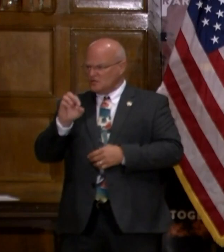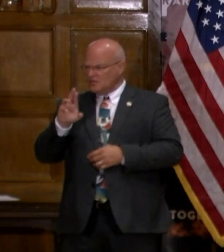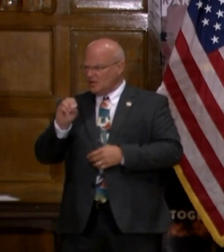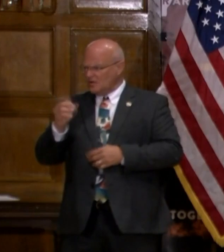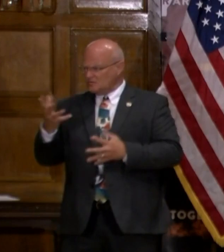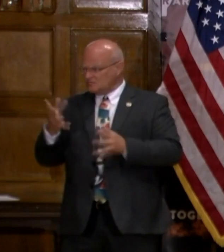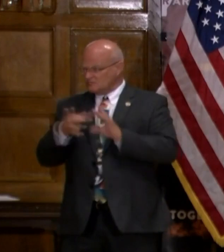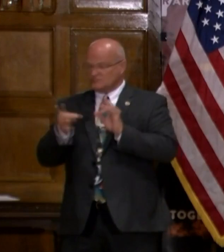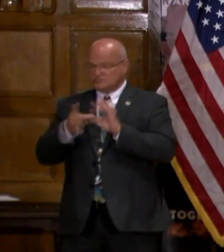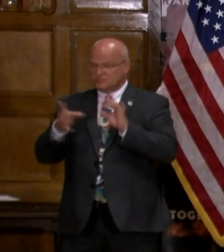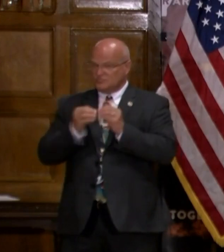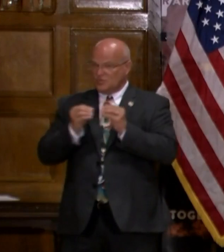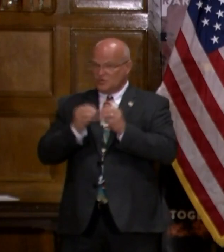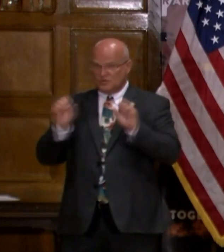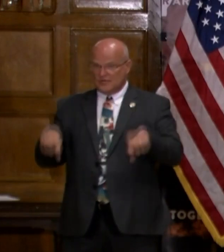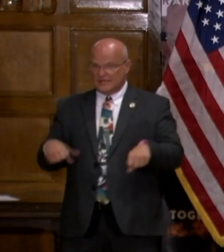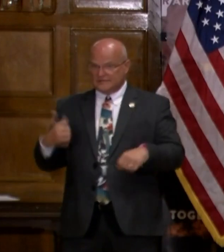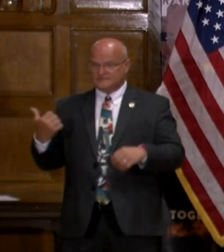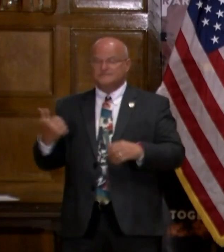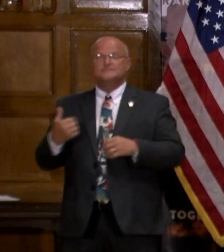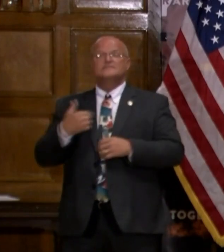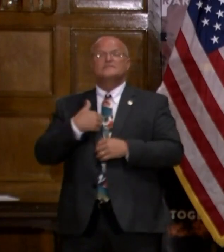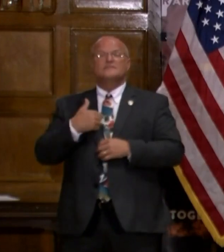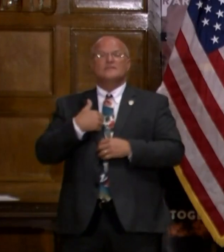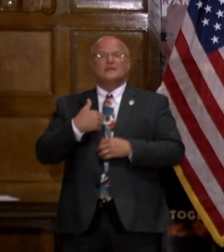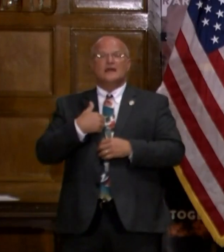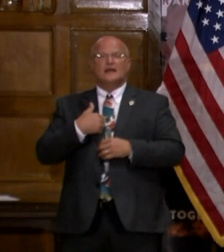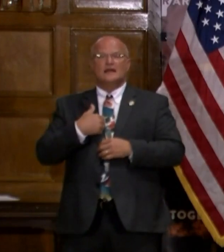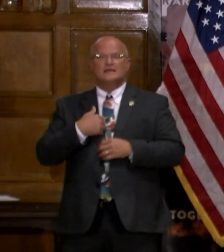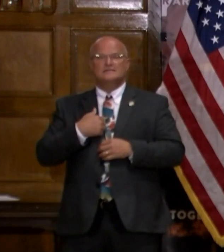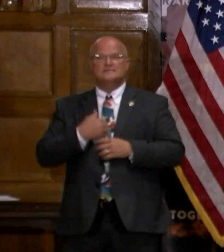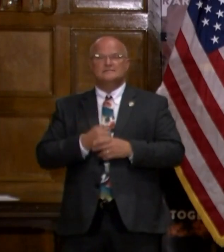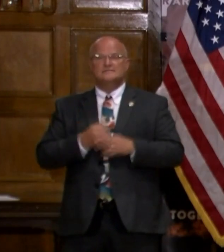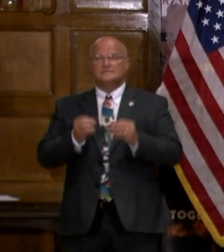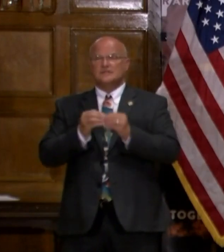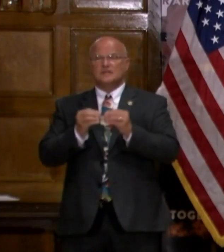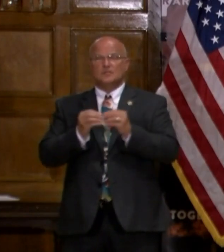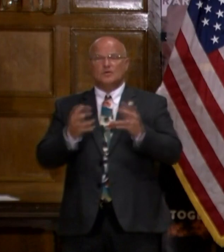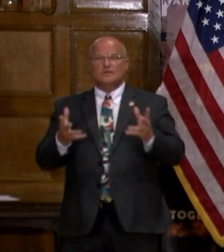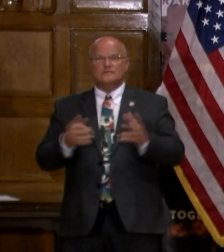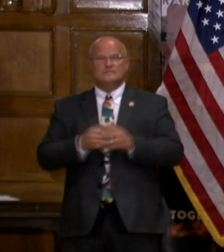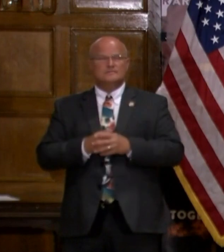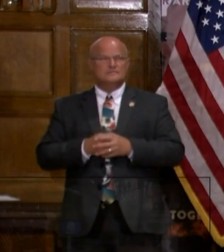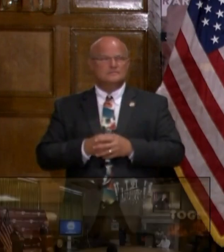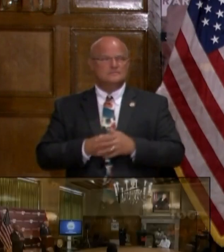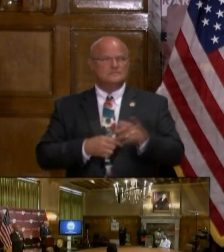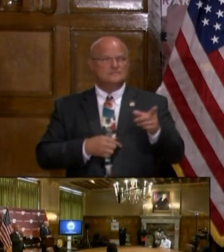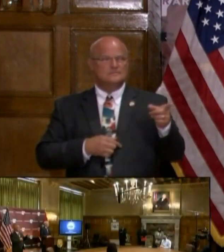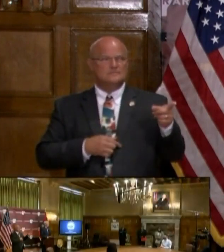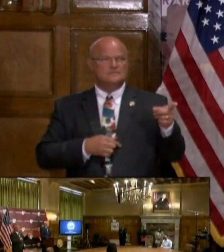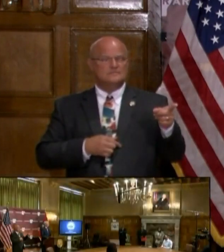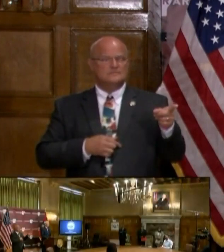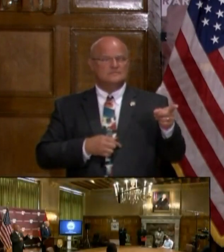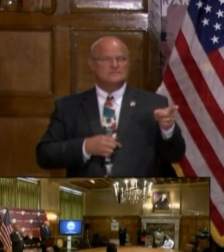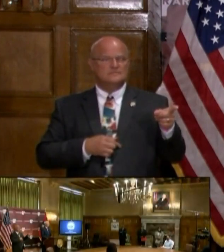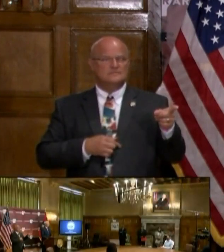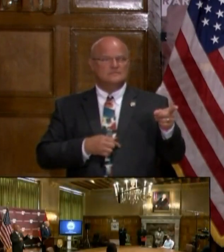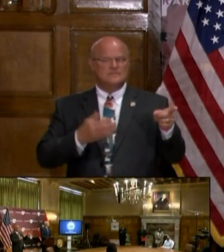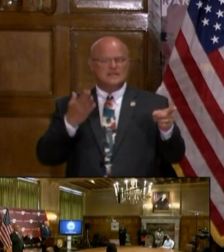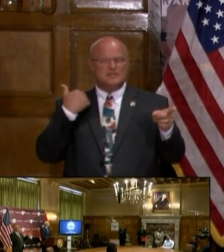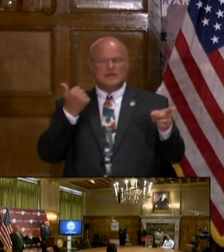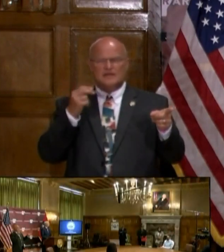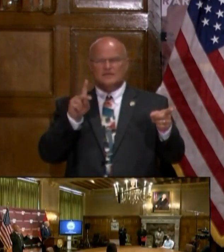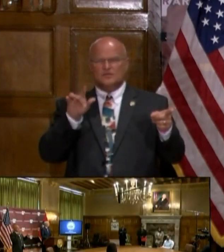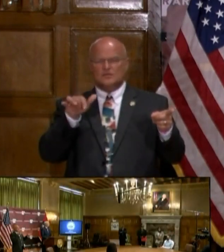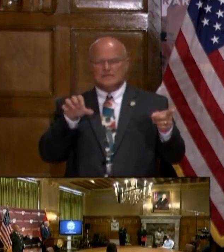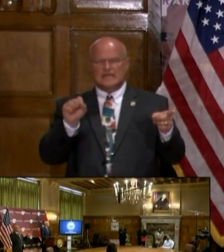to dive in on any of this, you got the microphone. Anything else? Just with the past couple days